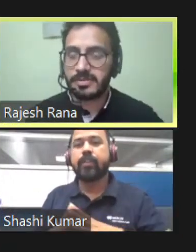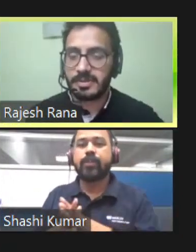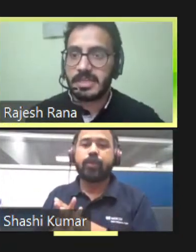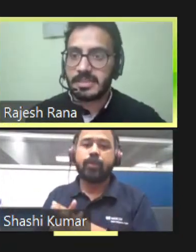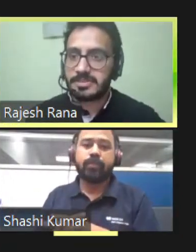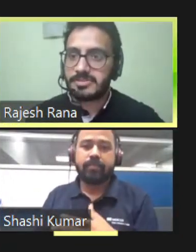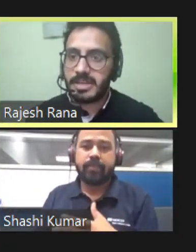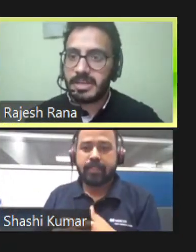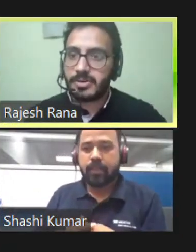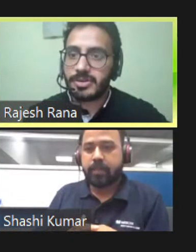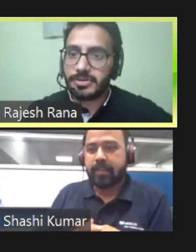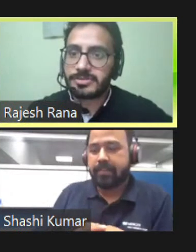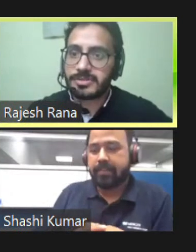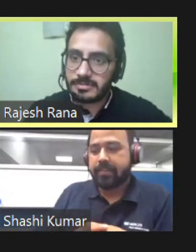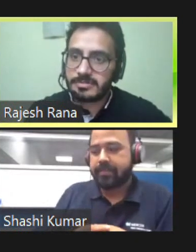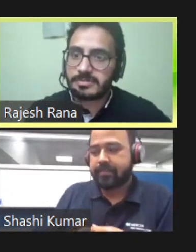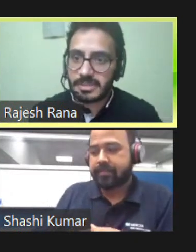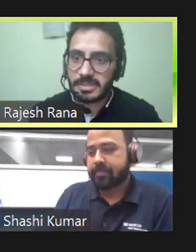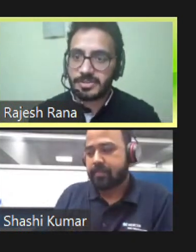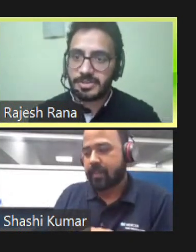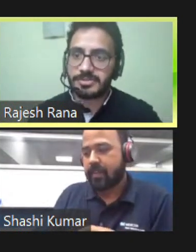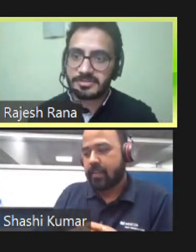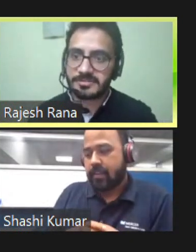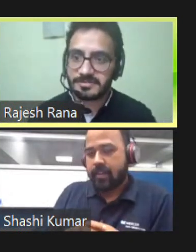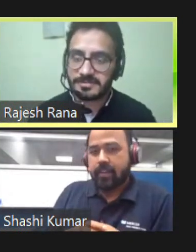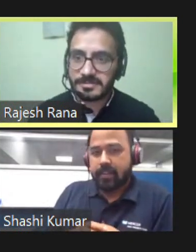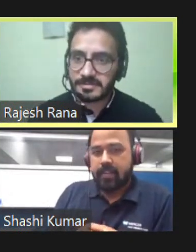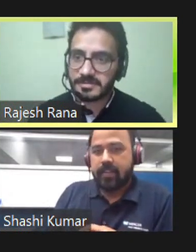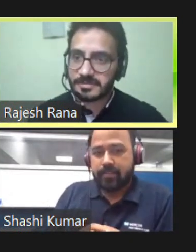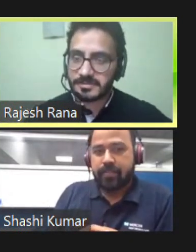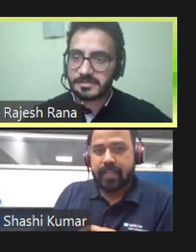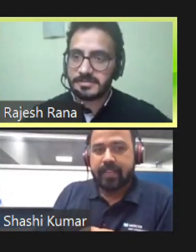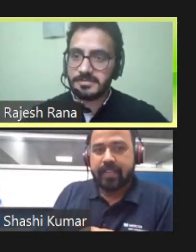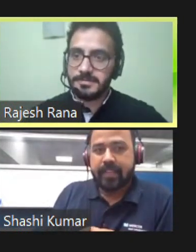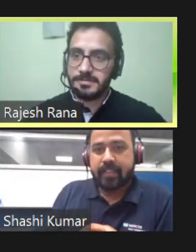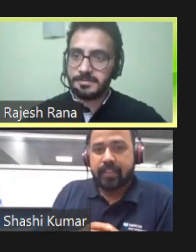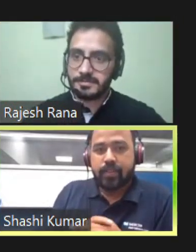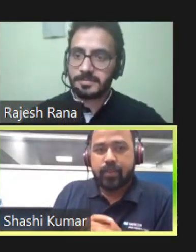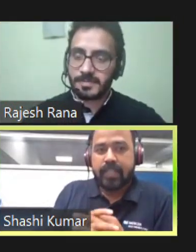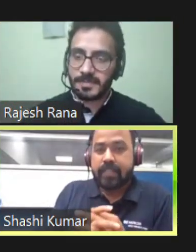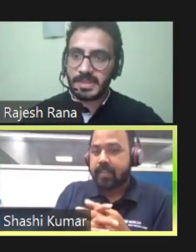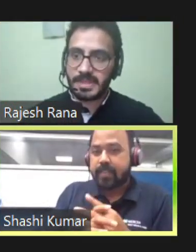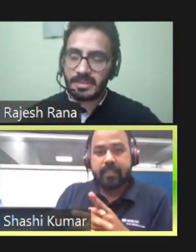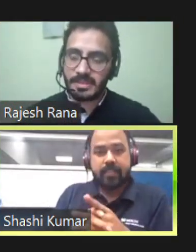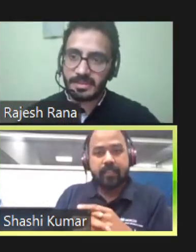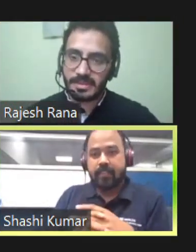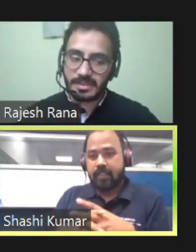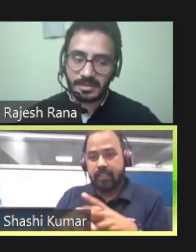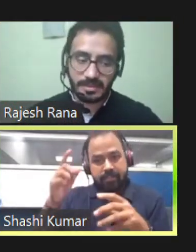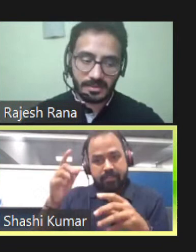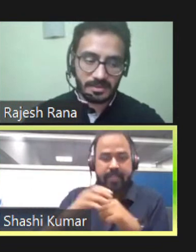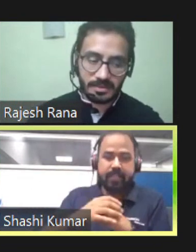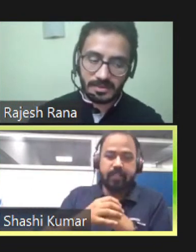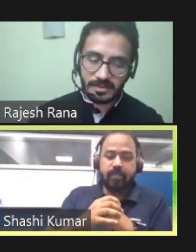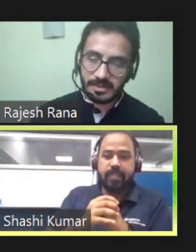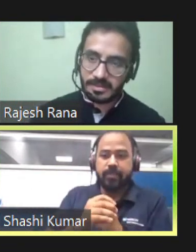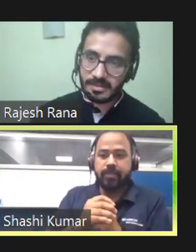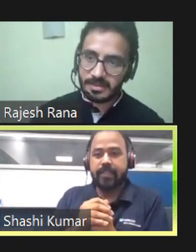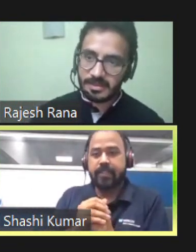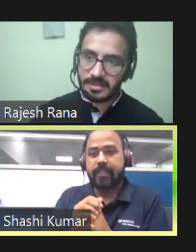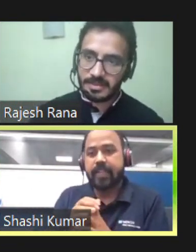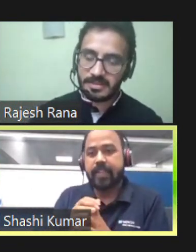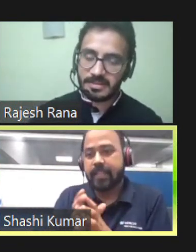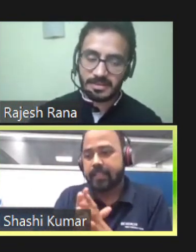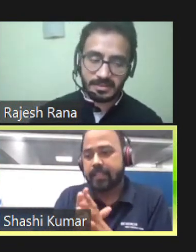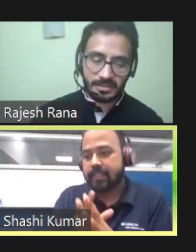Oh, so that's really a good news. That's a good news. Right. So let's start with another fact I would like to